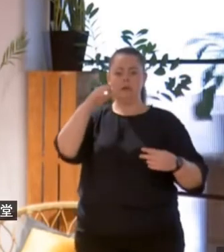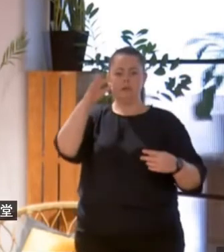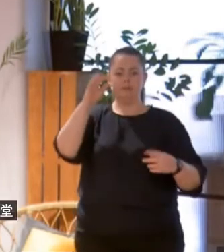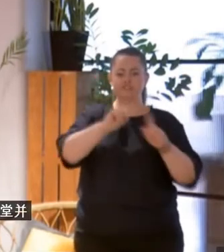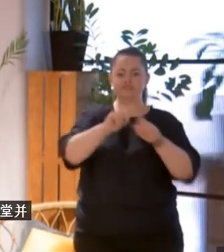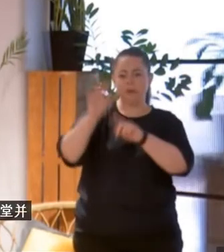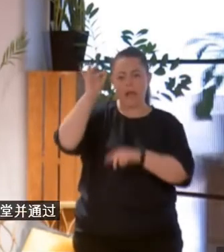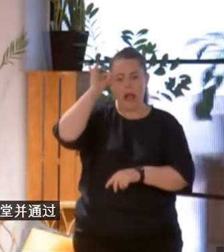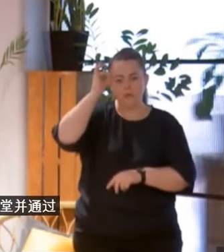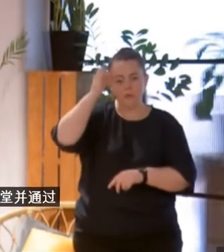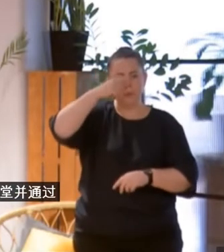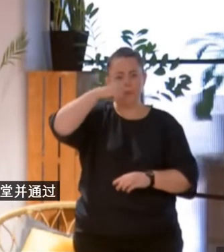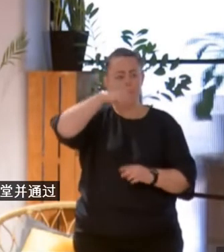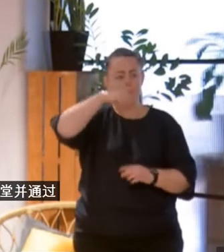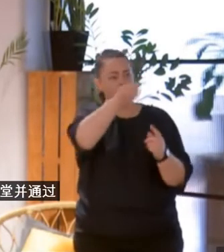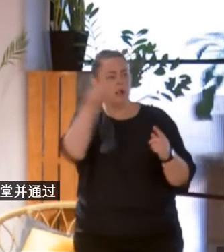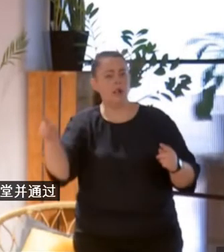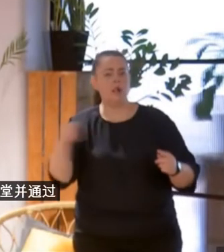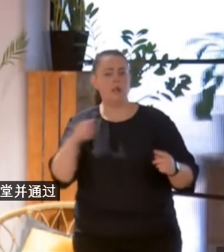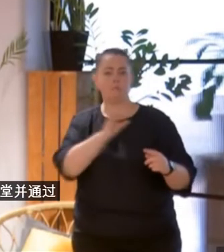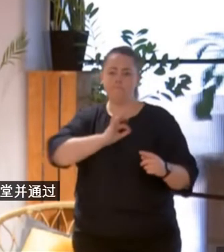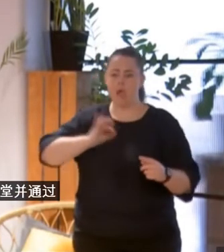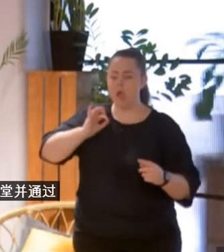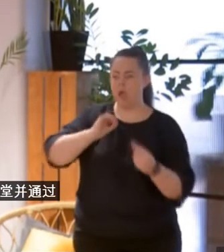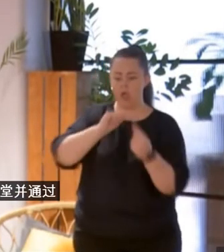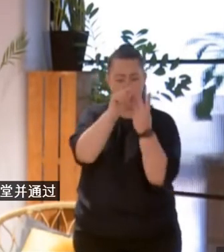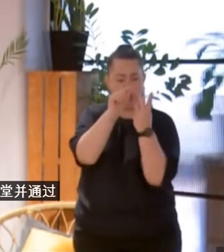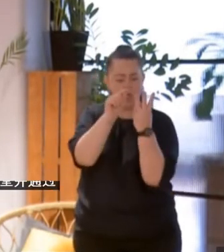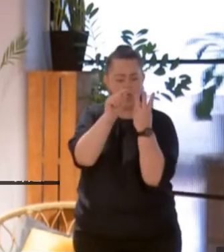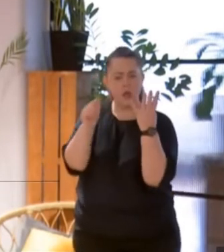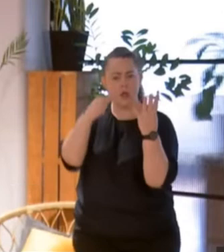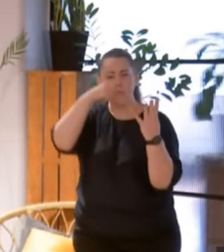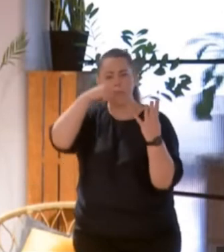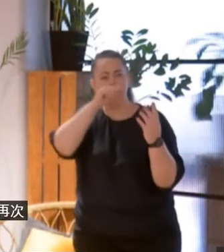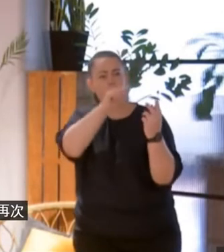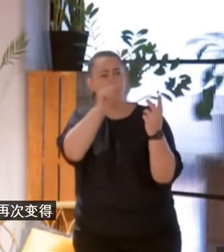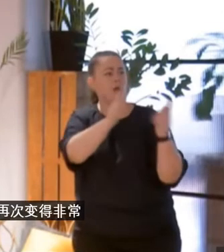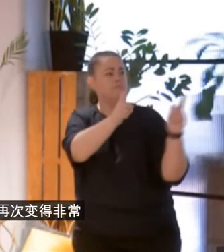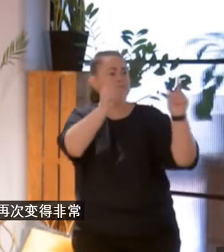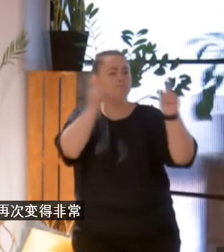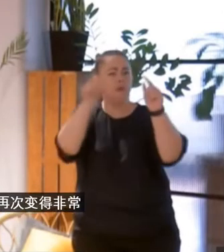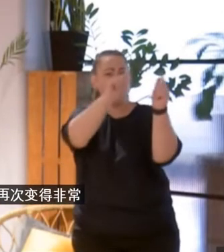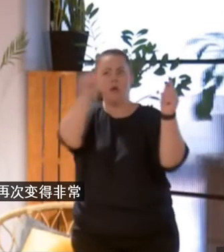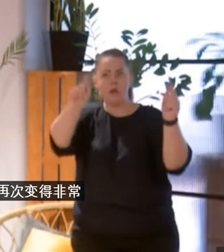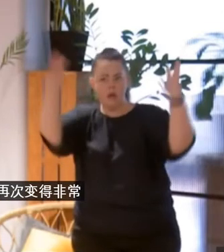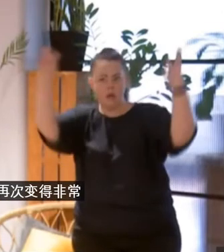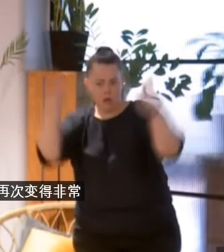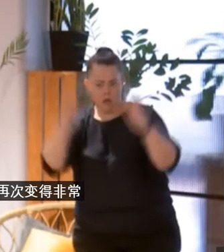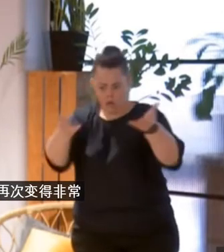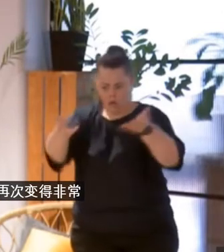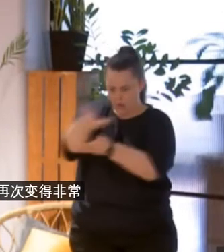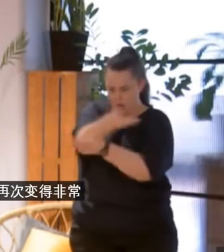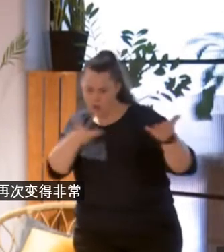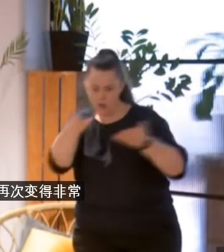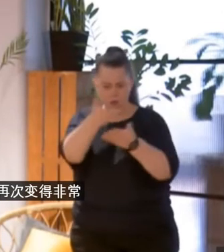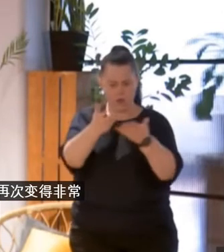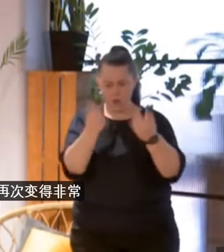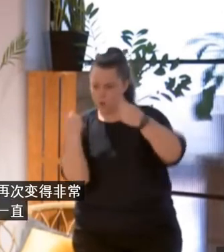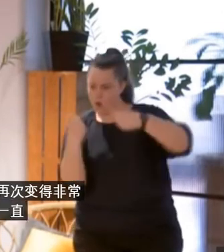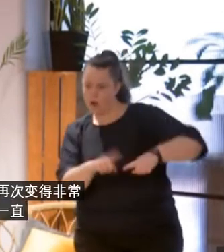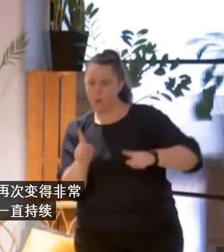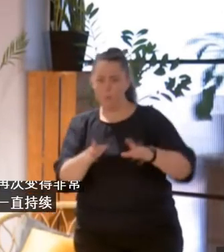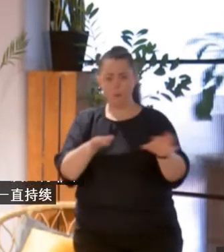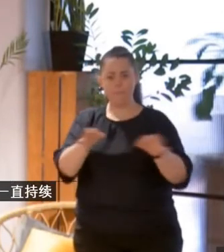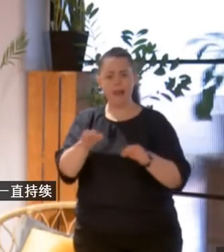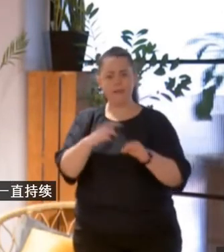together and worked through initiatives to bring life back into the CBD. And that's going to be incredibly important again as we move